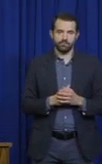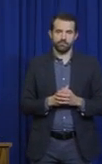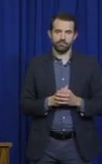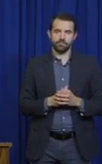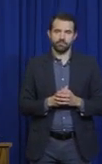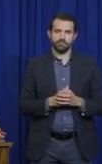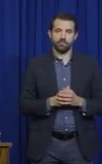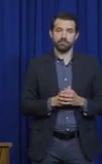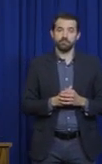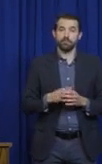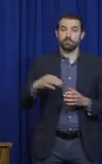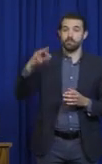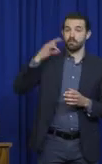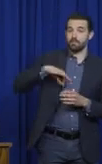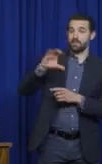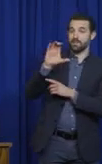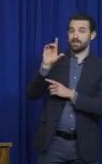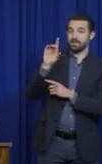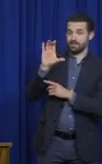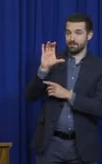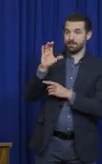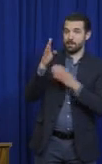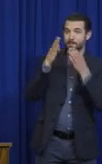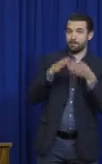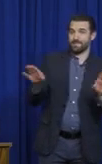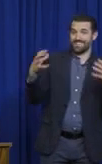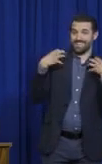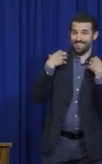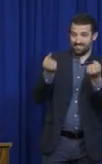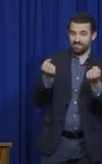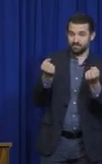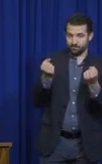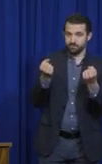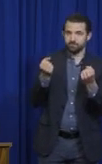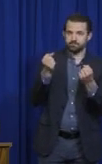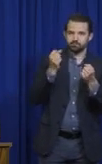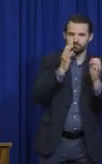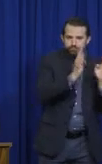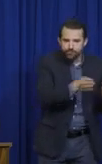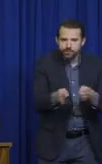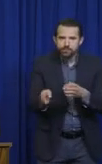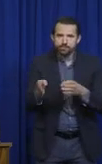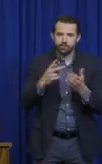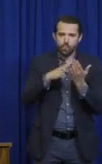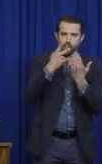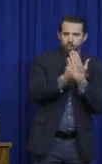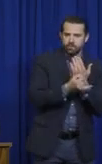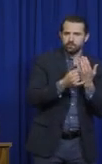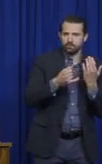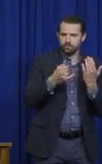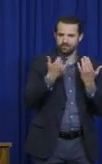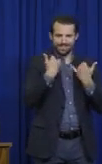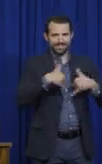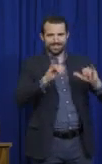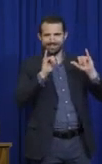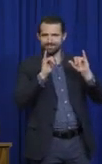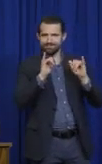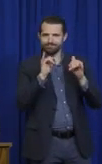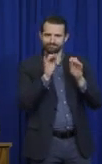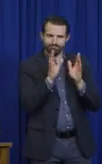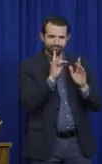Maine CDC's Public Health Emergency Preparedness Program is continuing to distribute vital life-saving